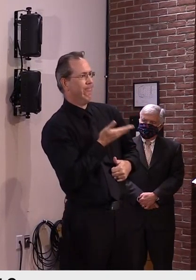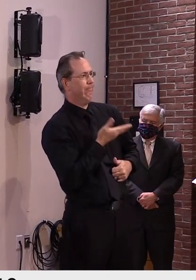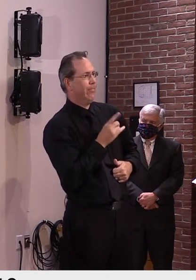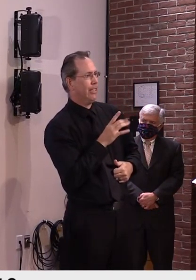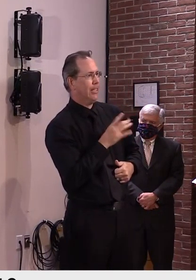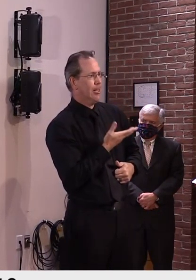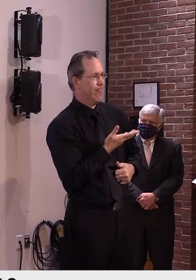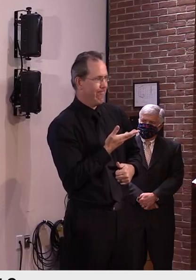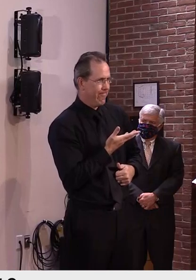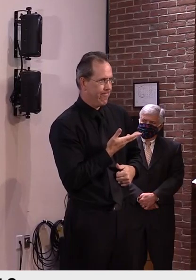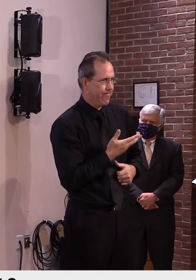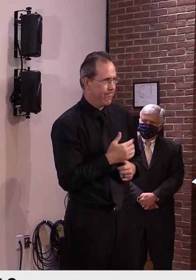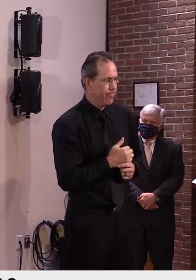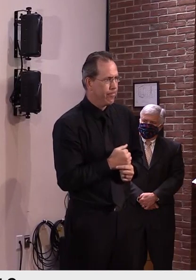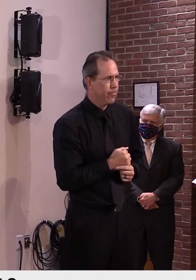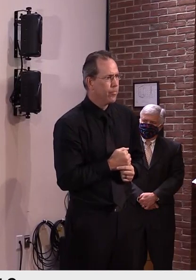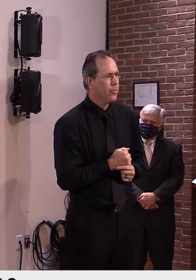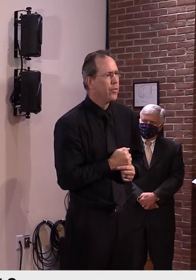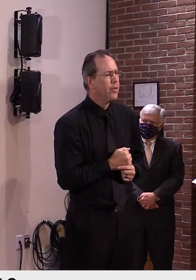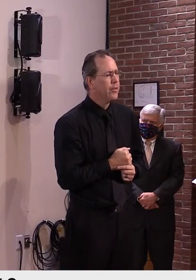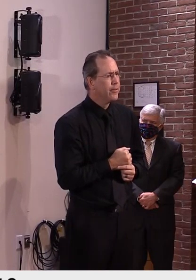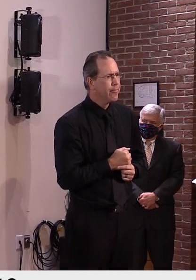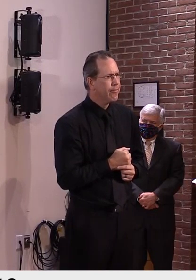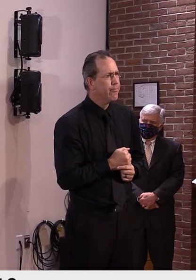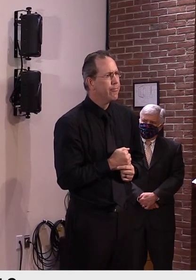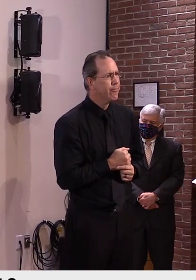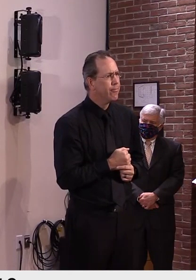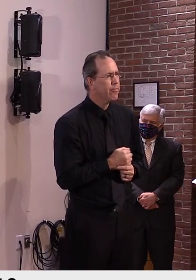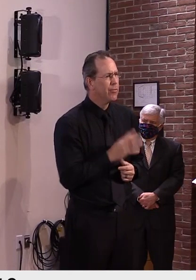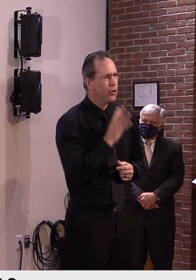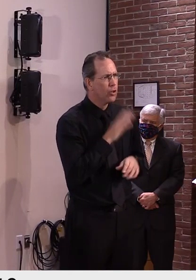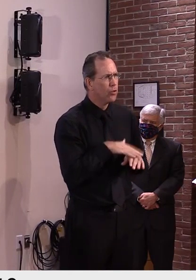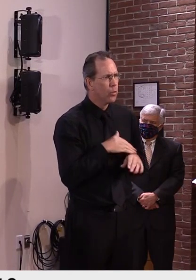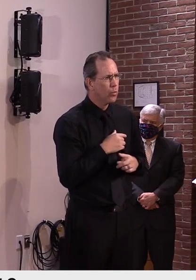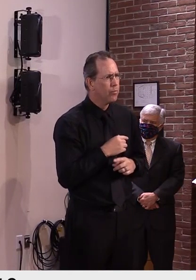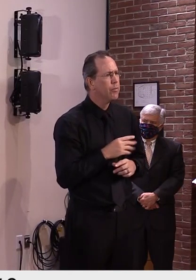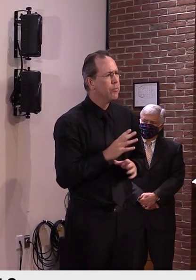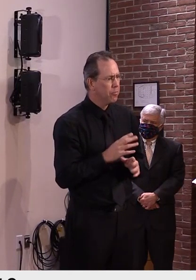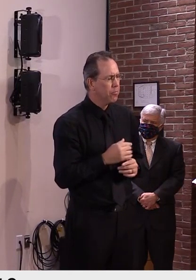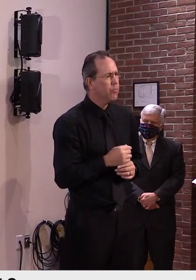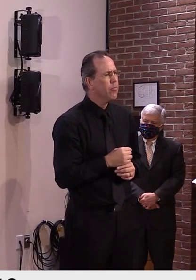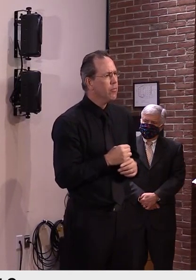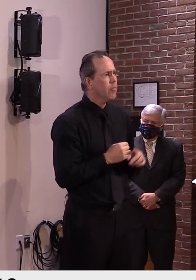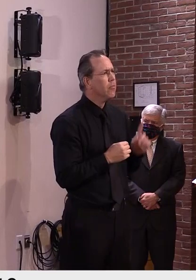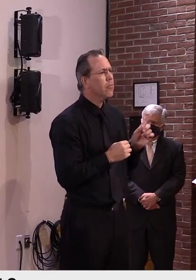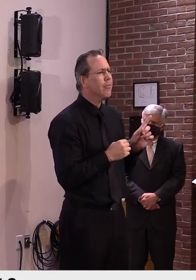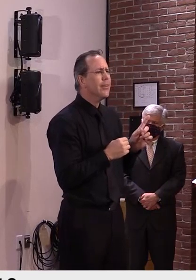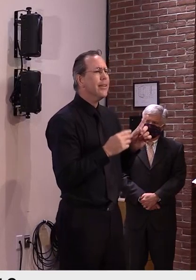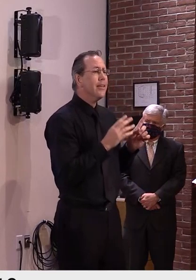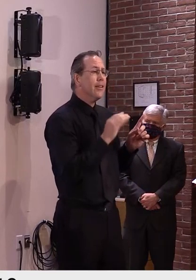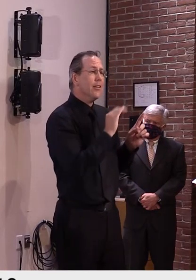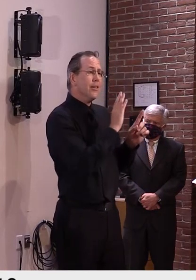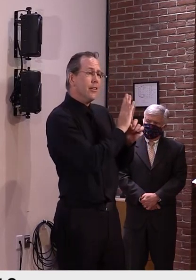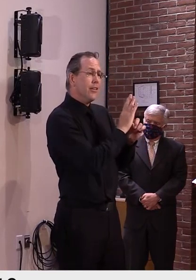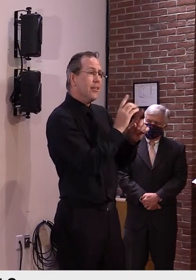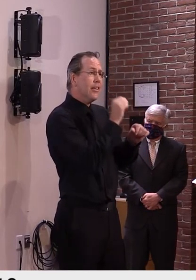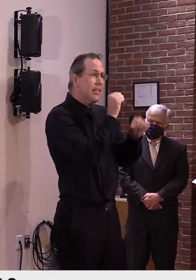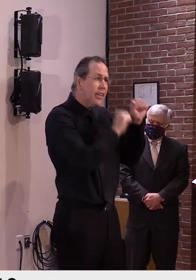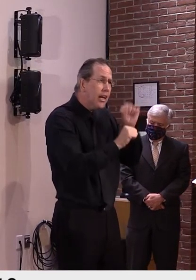I would use the word, it's great science and it's great scientists and its ability to